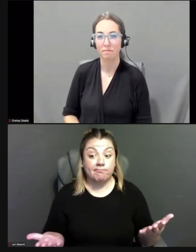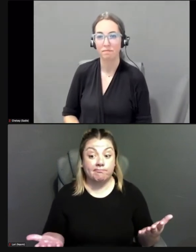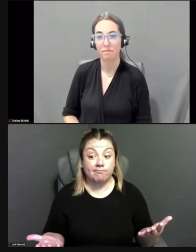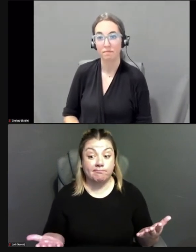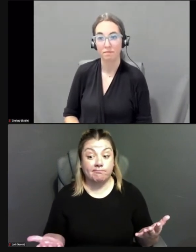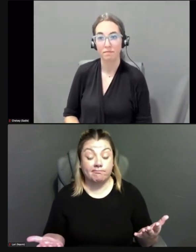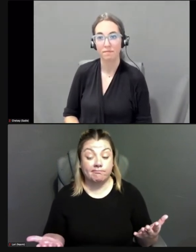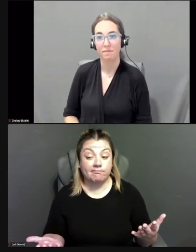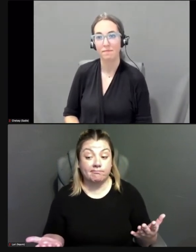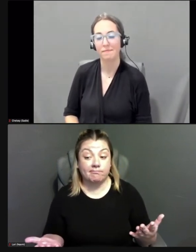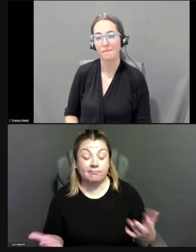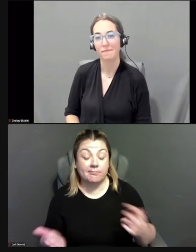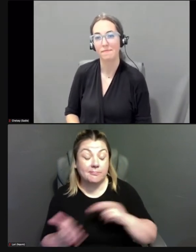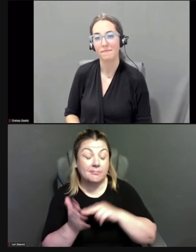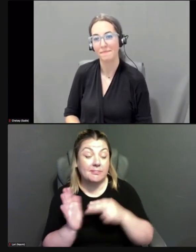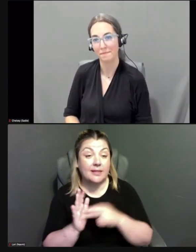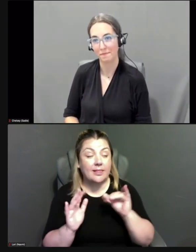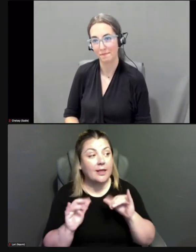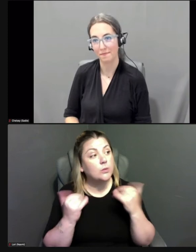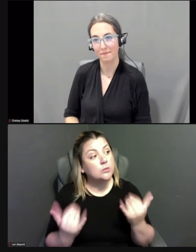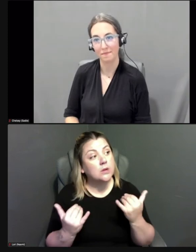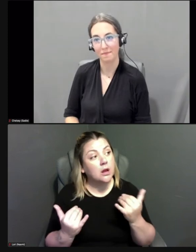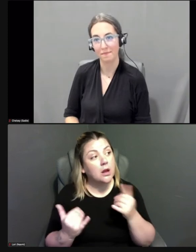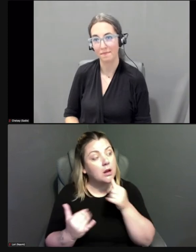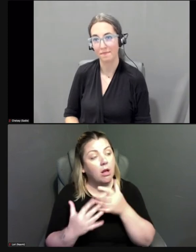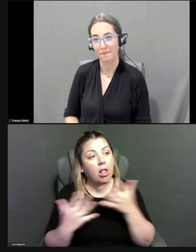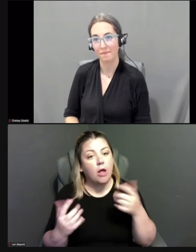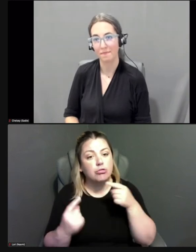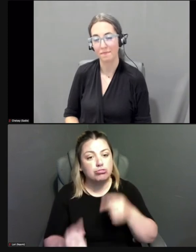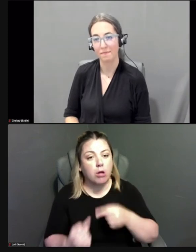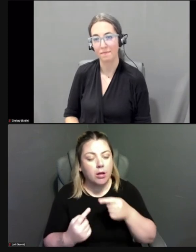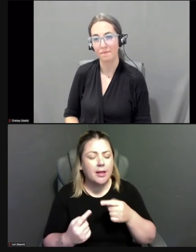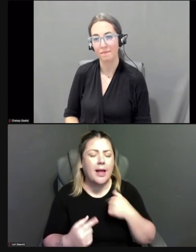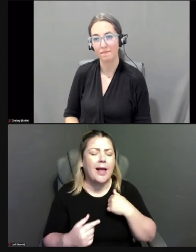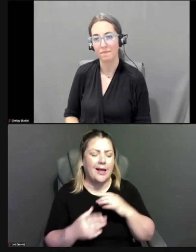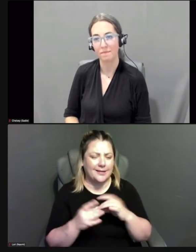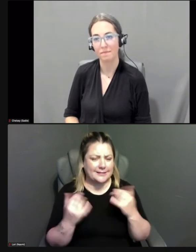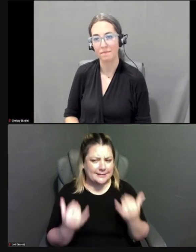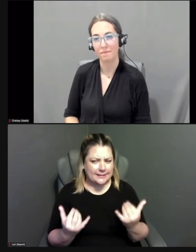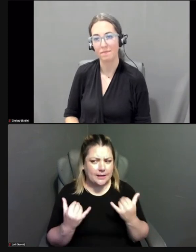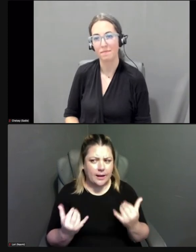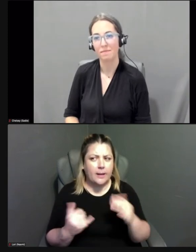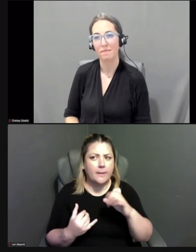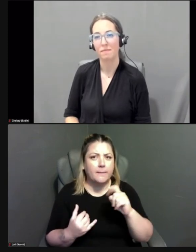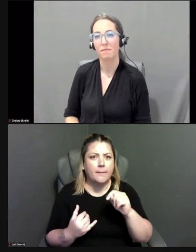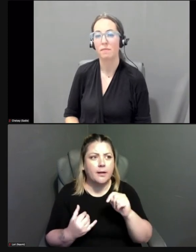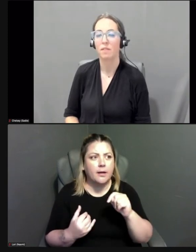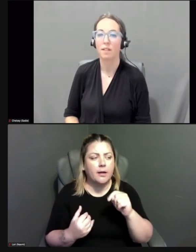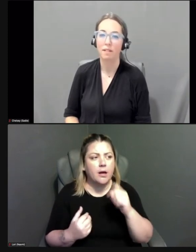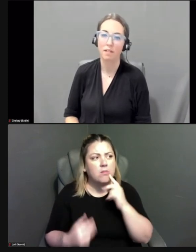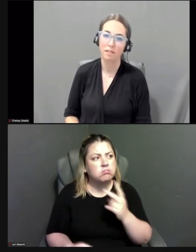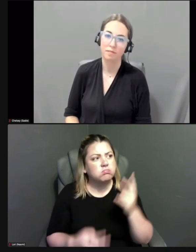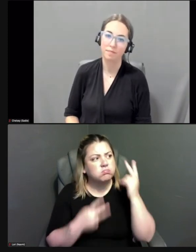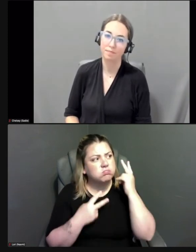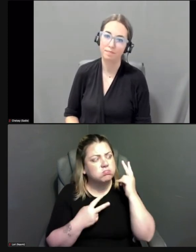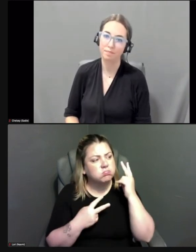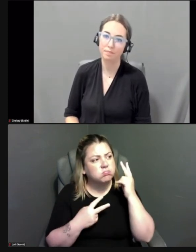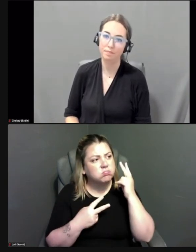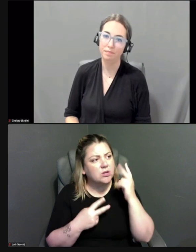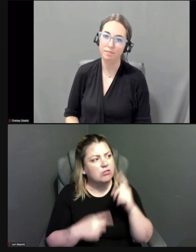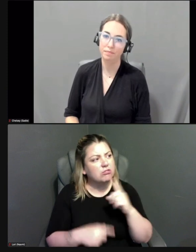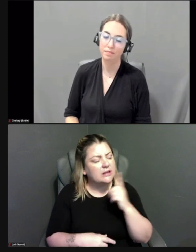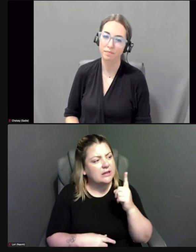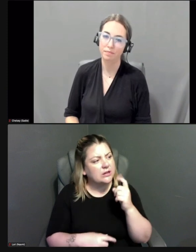days, struggle particularly. And you know what, I say these days, but I don't know that I ever really super struggled with